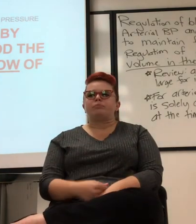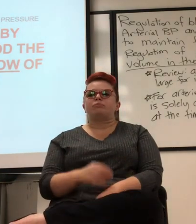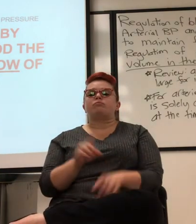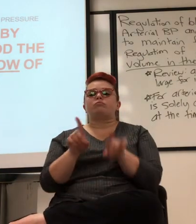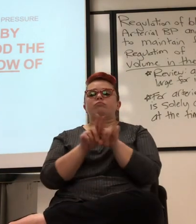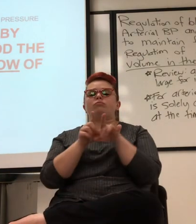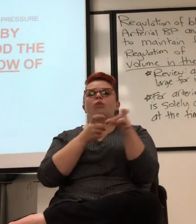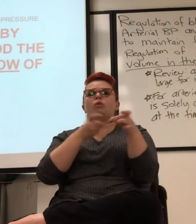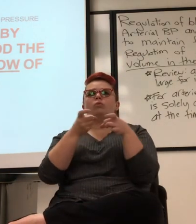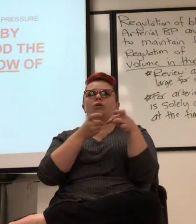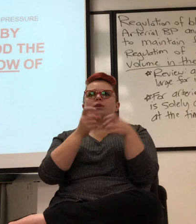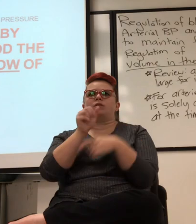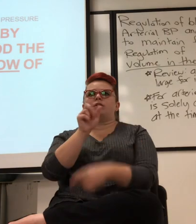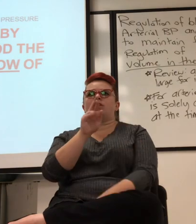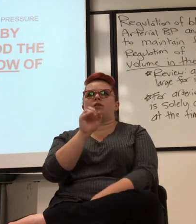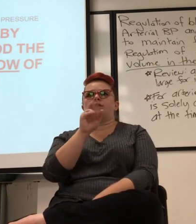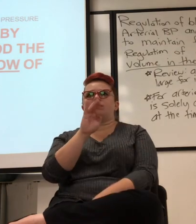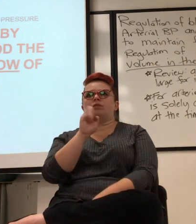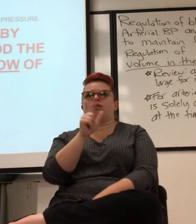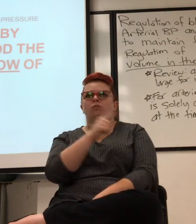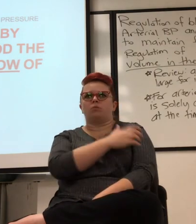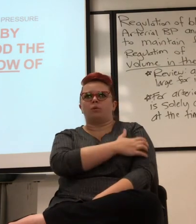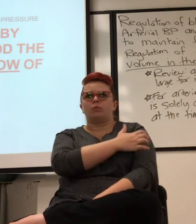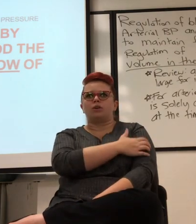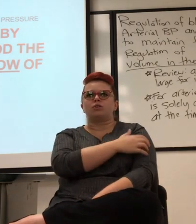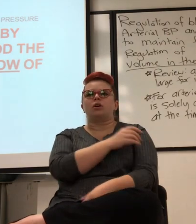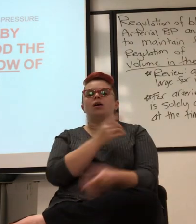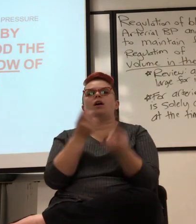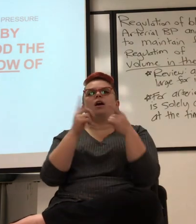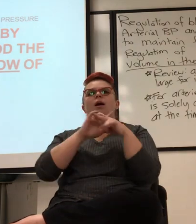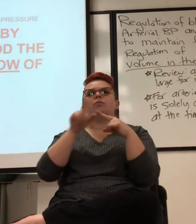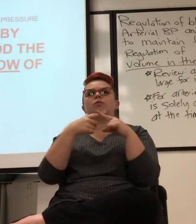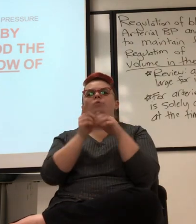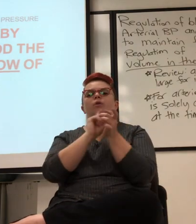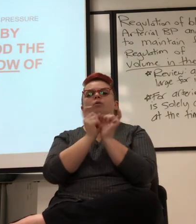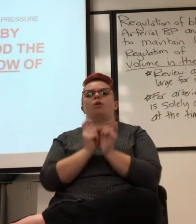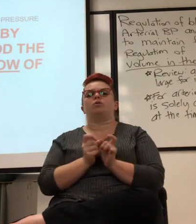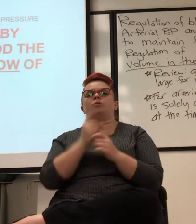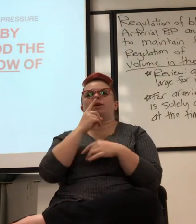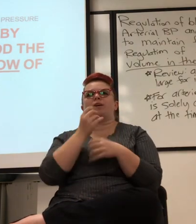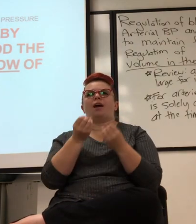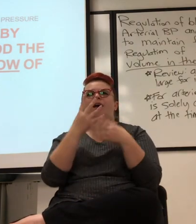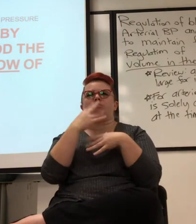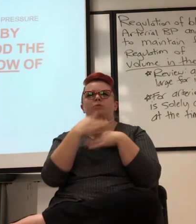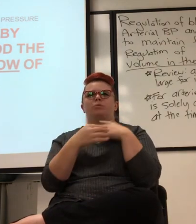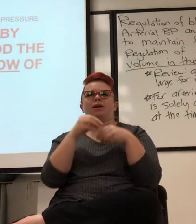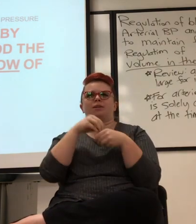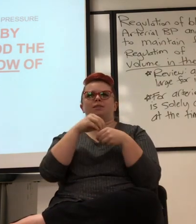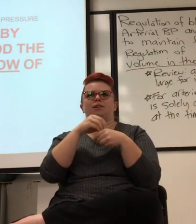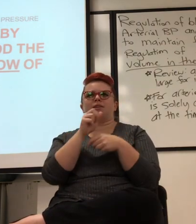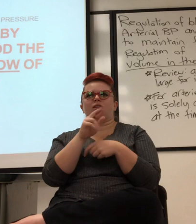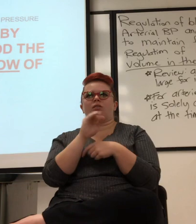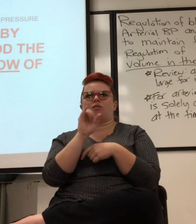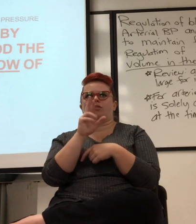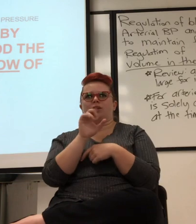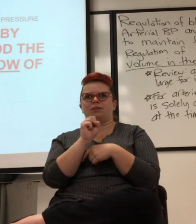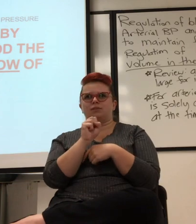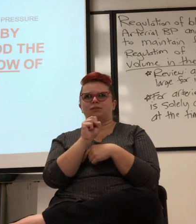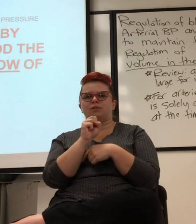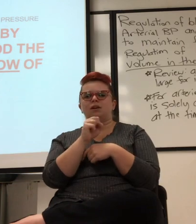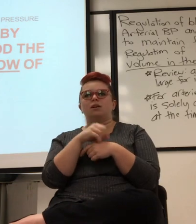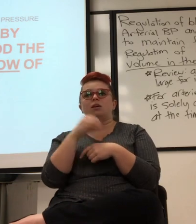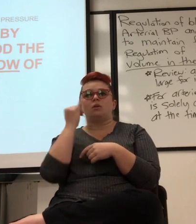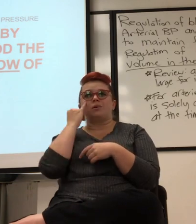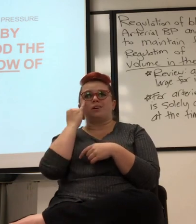of arterial BP occurs by altering blood volume in the arteries. So the idea is,